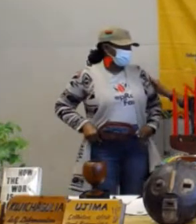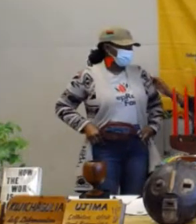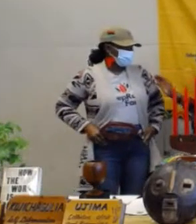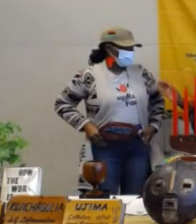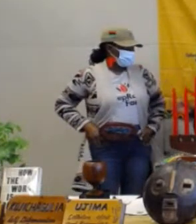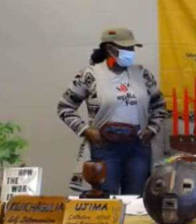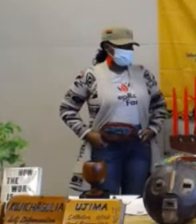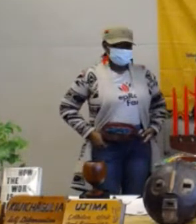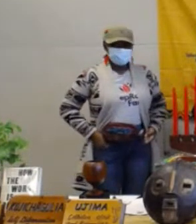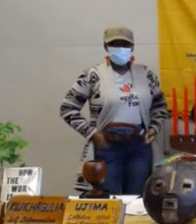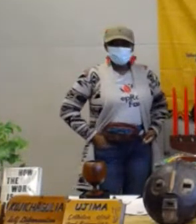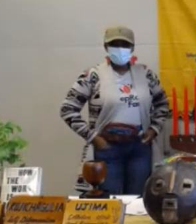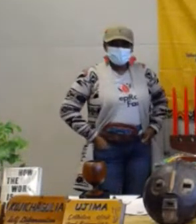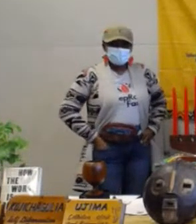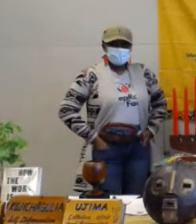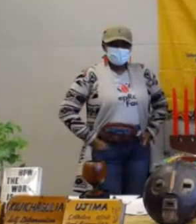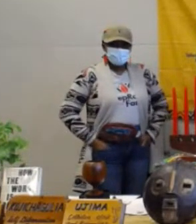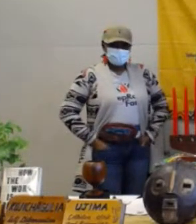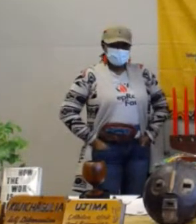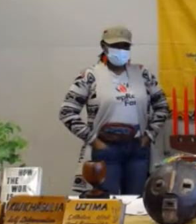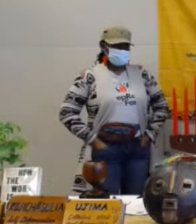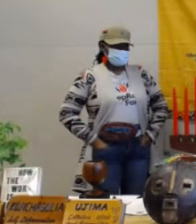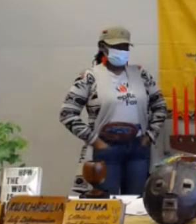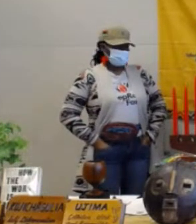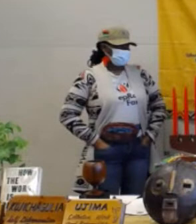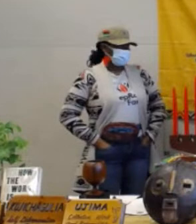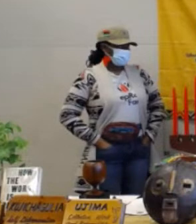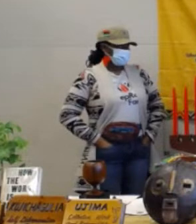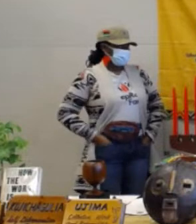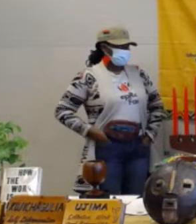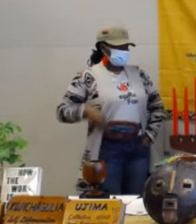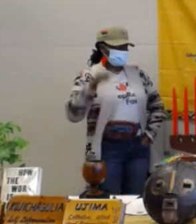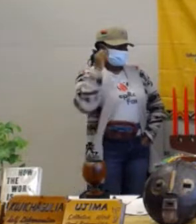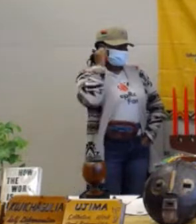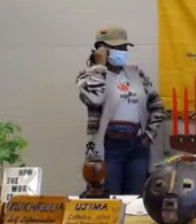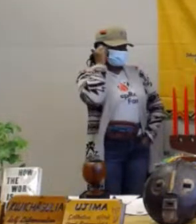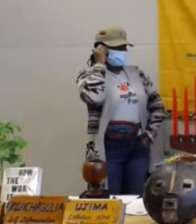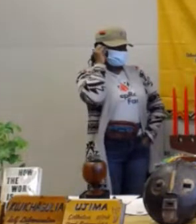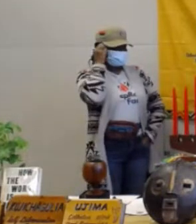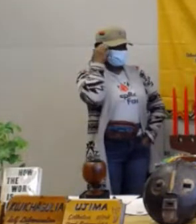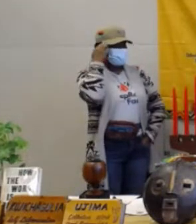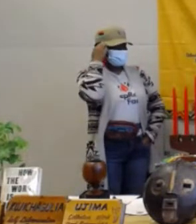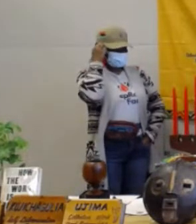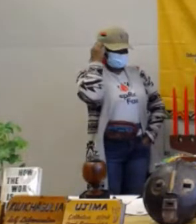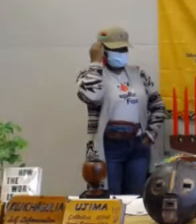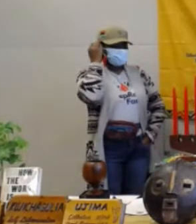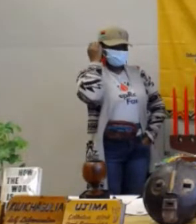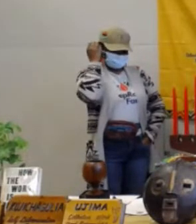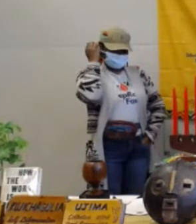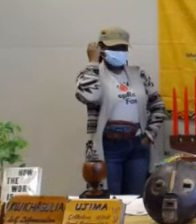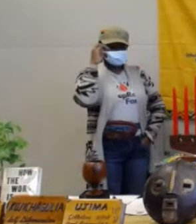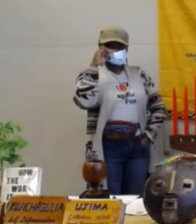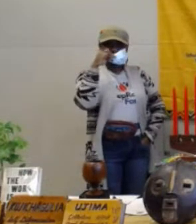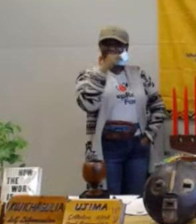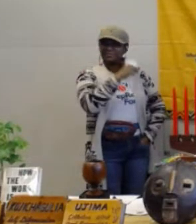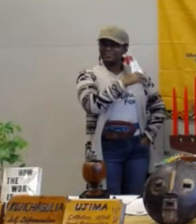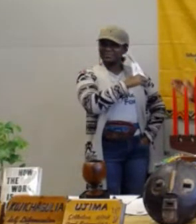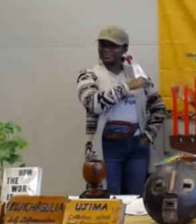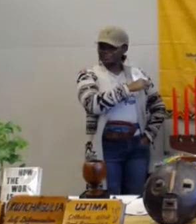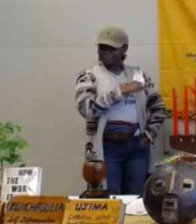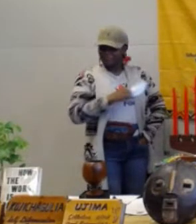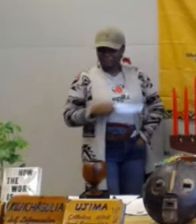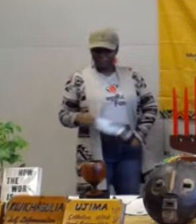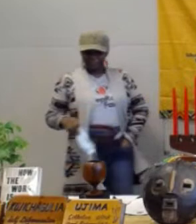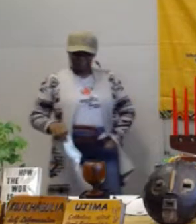the owners of Deep Roots Farms, a Black-owned farm cooperative in Charlotte that